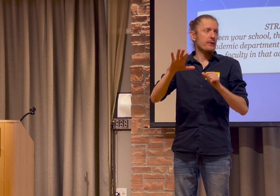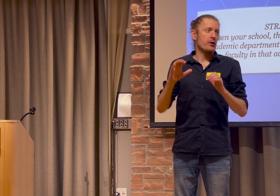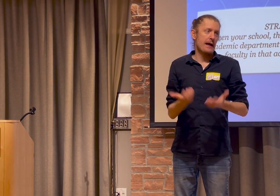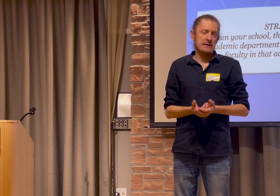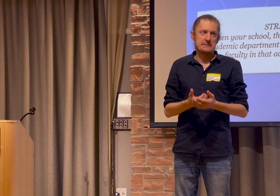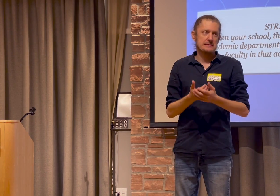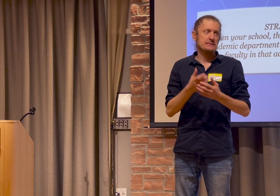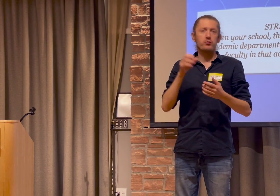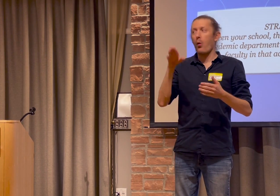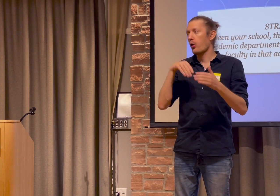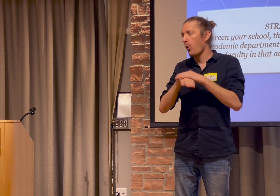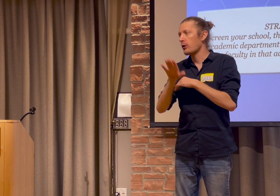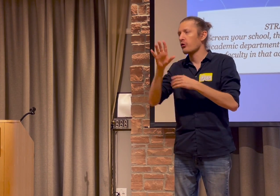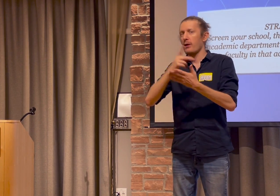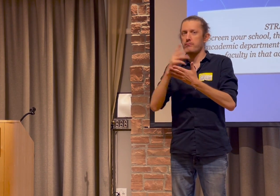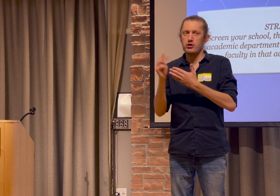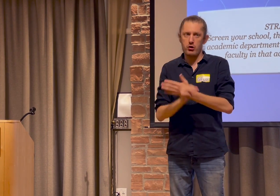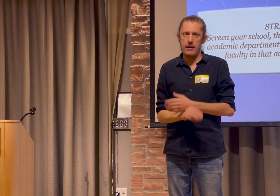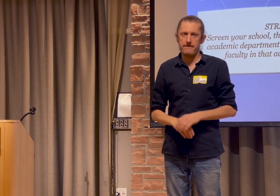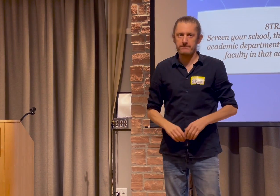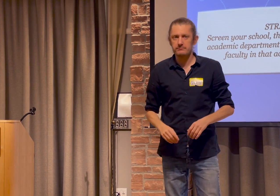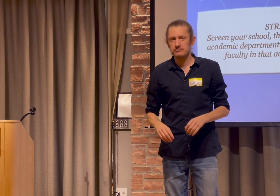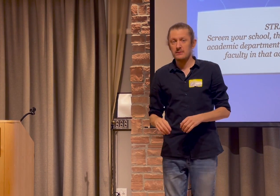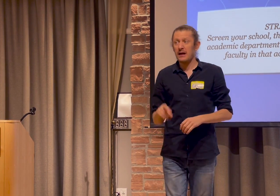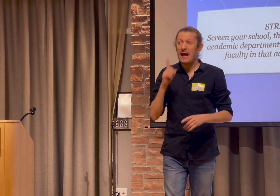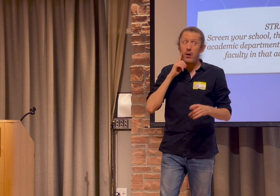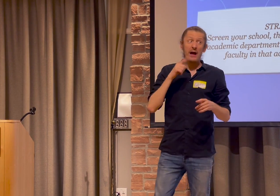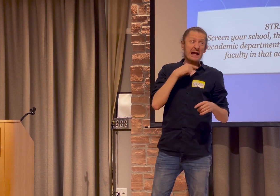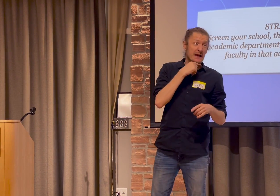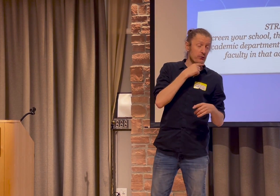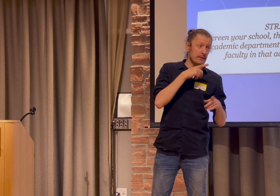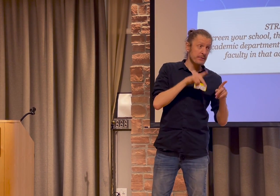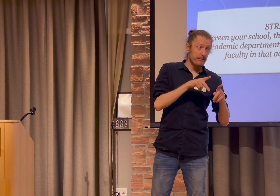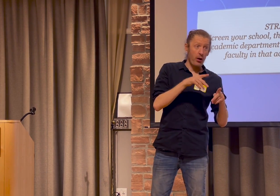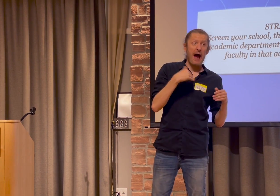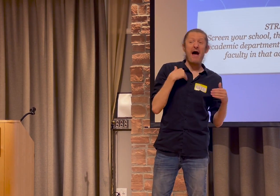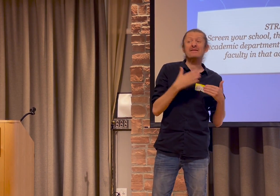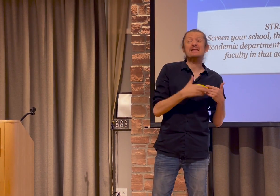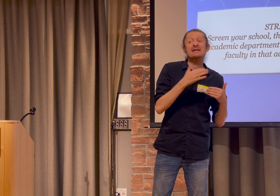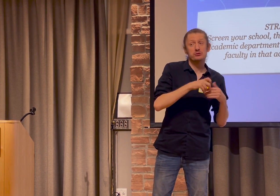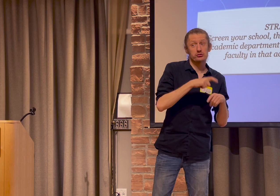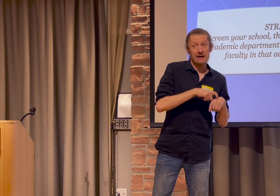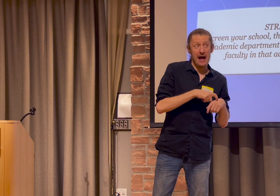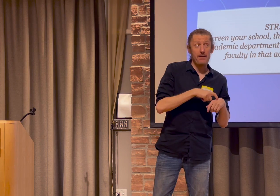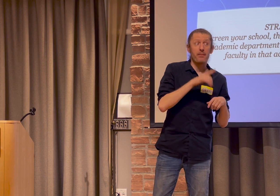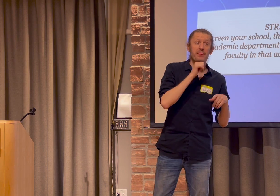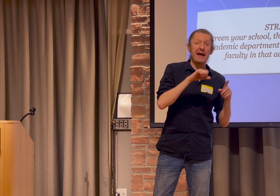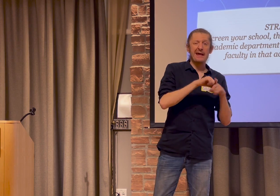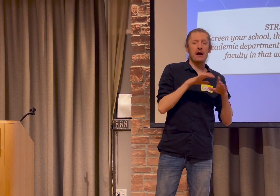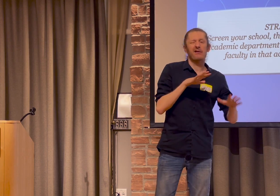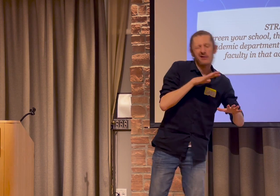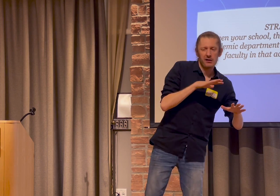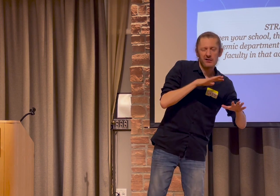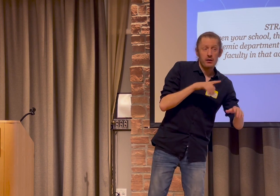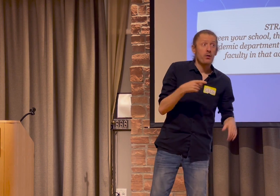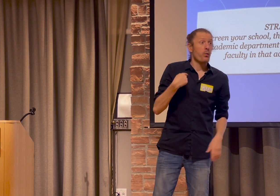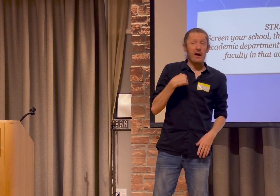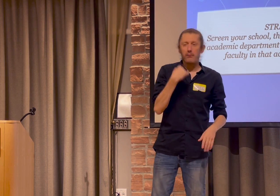work. So you need to find teachers who are committed to their classes and committed to bringing students into the program. And